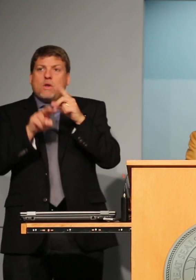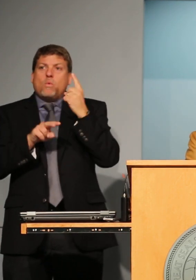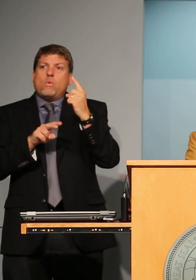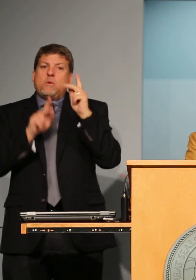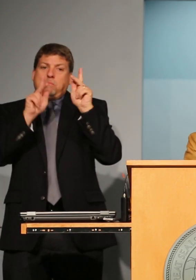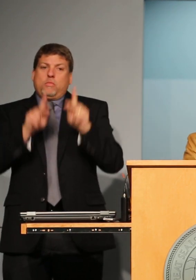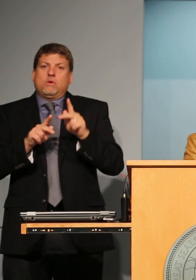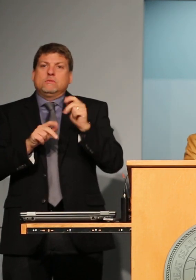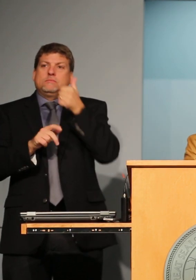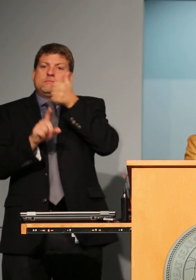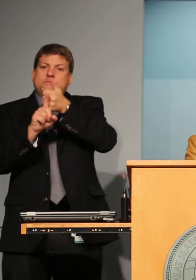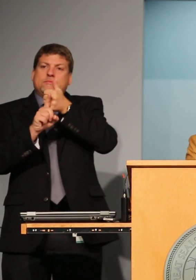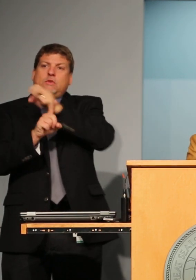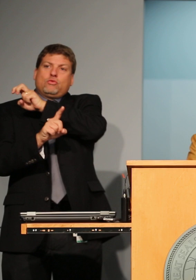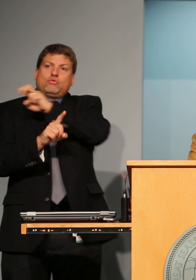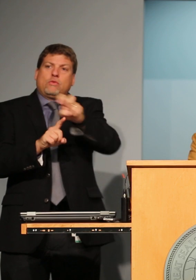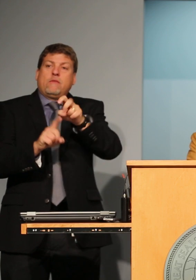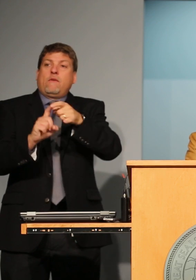Liberia.